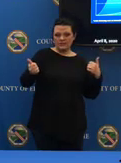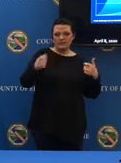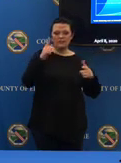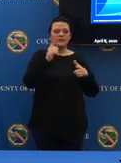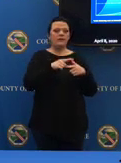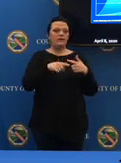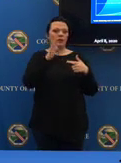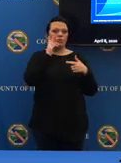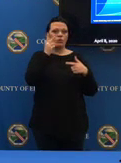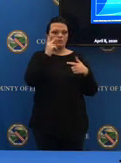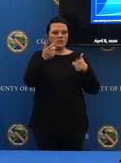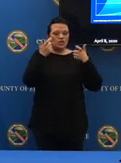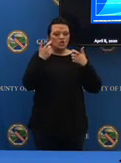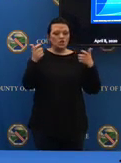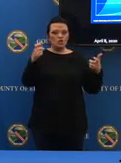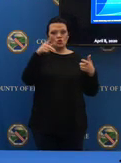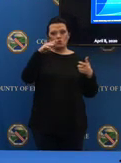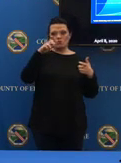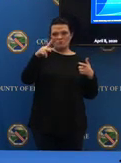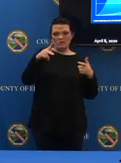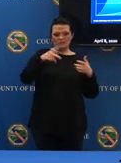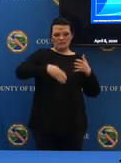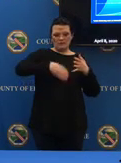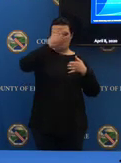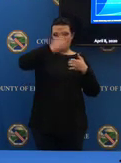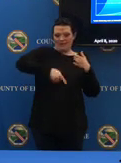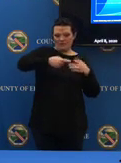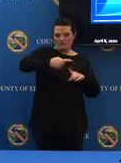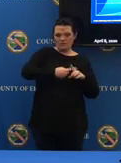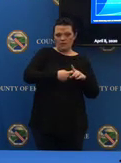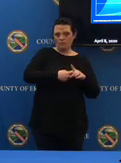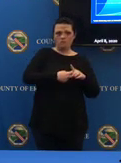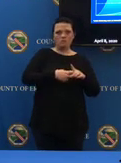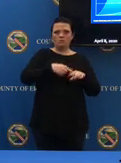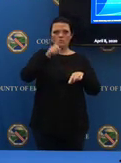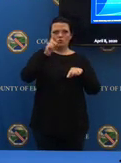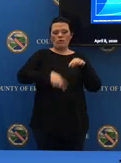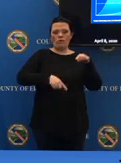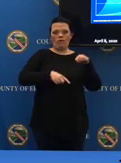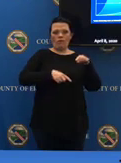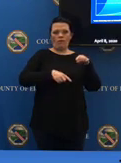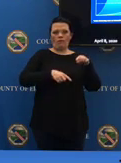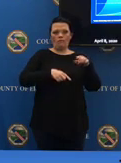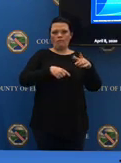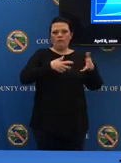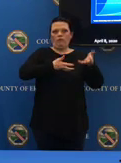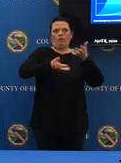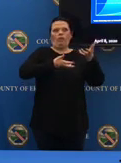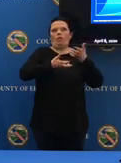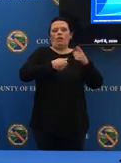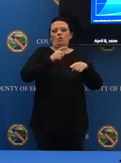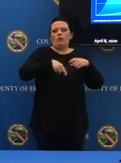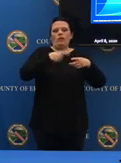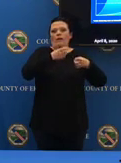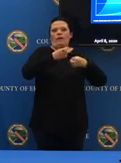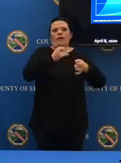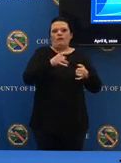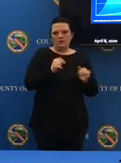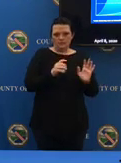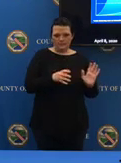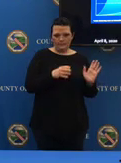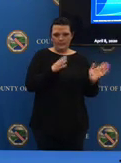of this month, and it would not be something we can handle. Now, you flatten the curve, and what it does is it takes